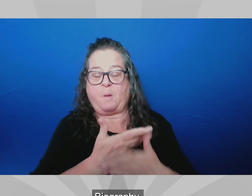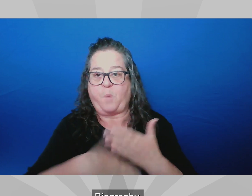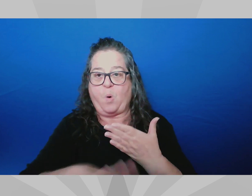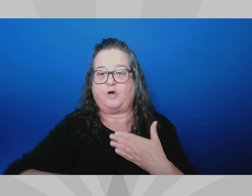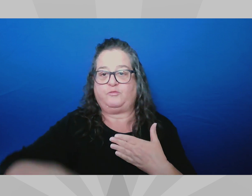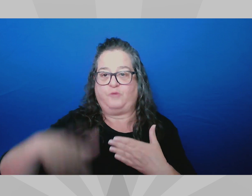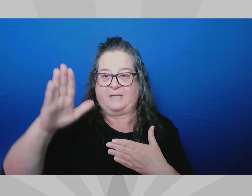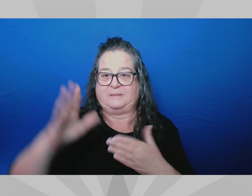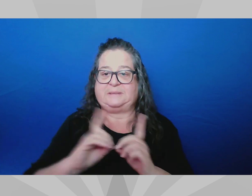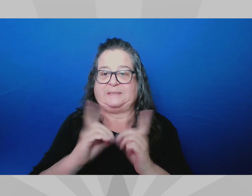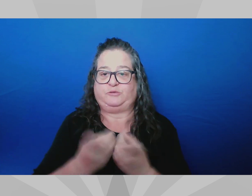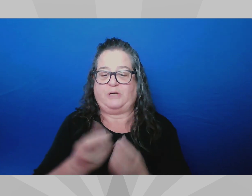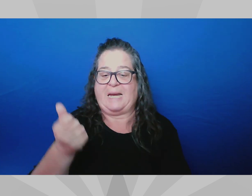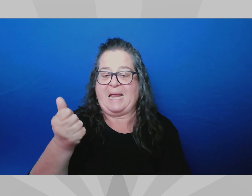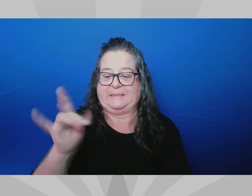Biography.